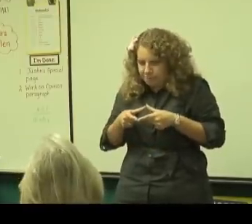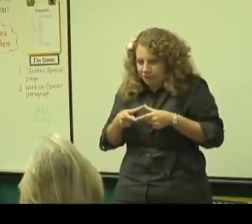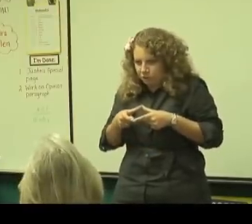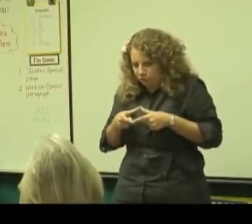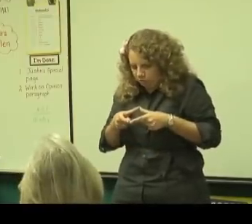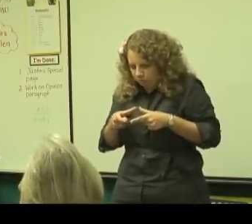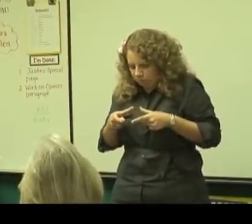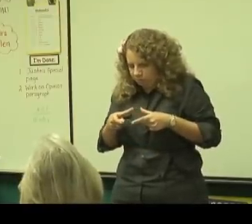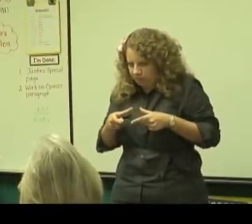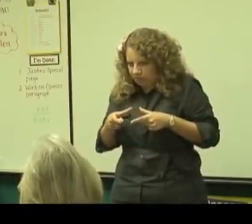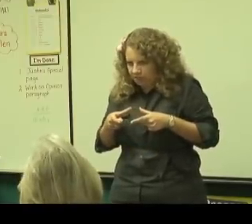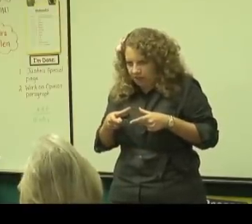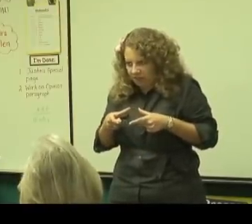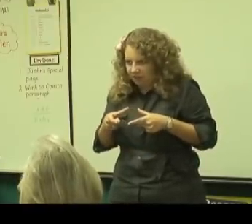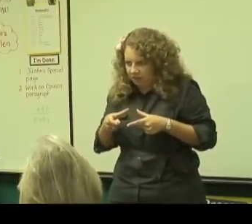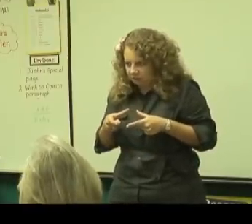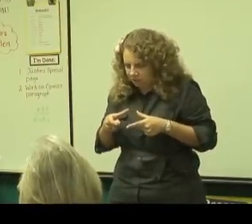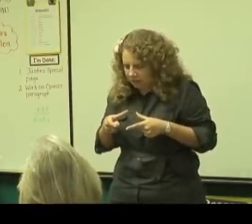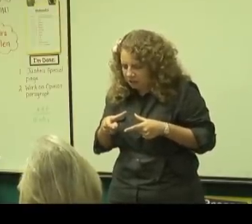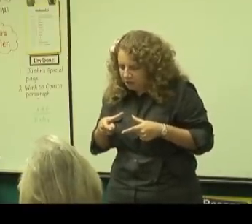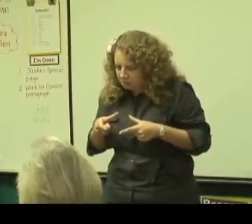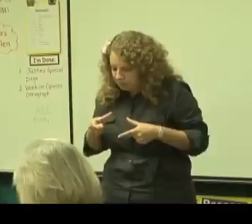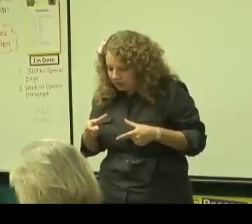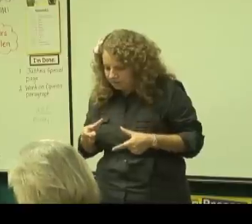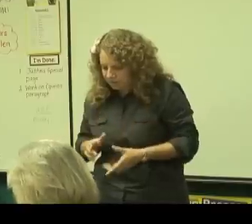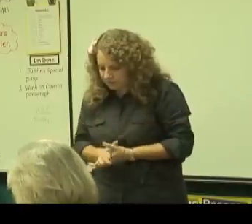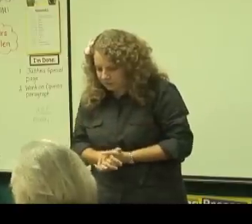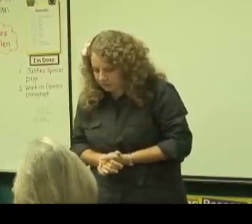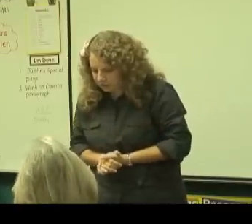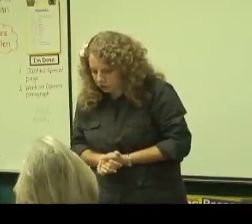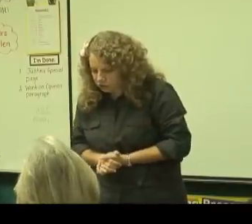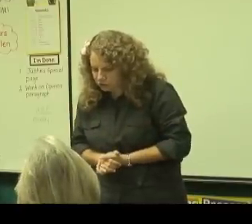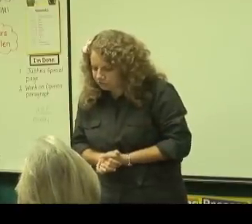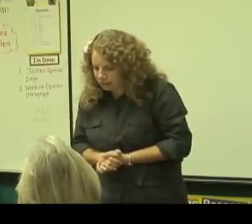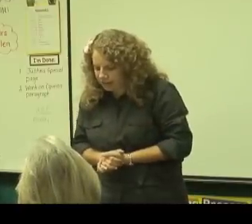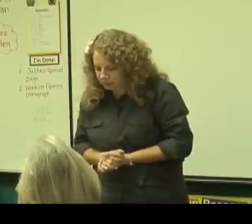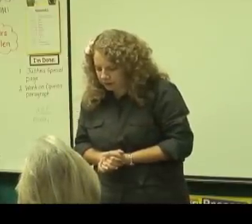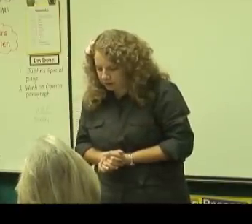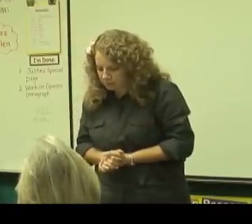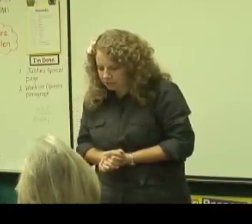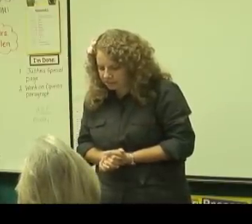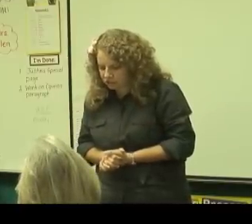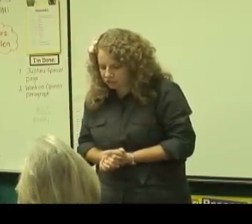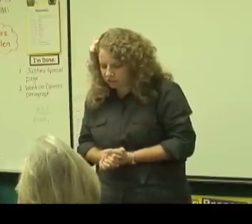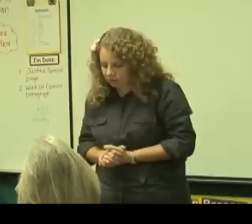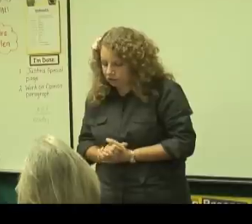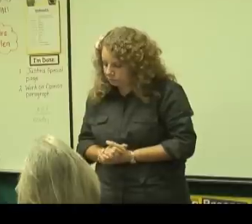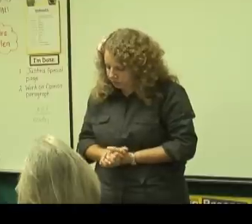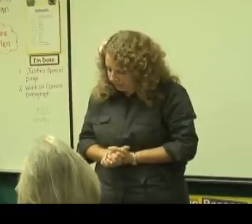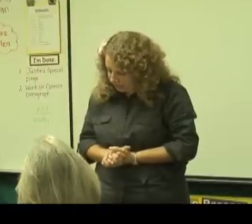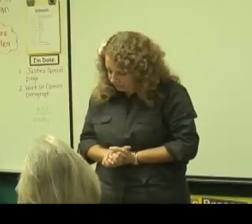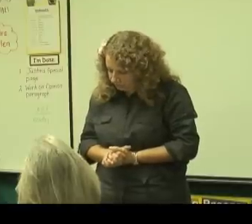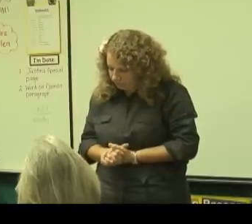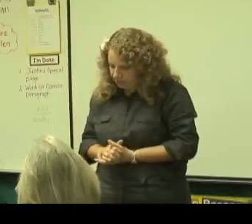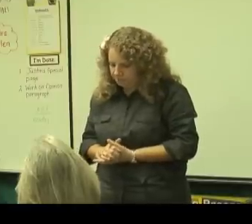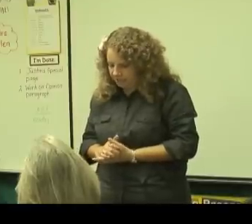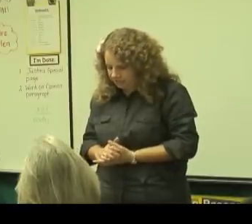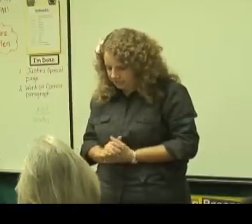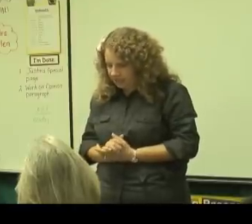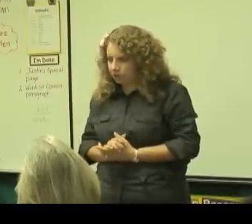make a circle. That's kind of the idea of it, okay? But if it's for larger, flat and round objects such as a large plate, a big steak, or